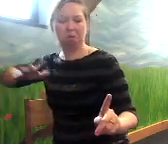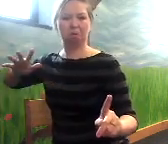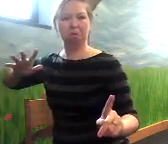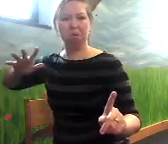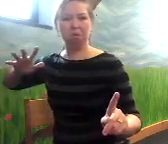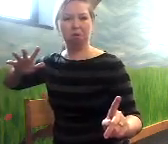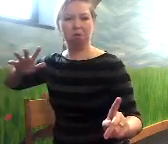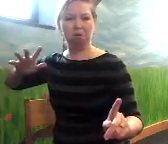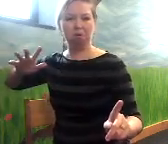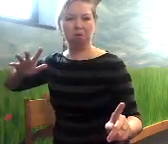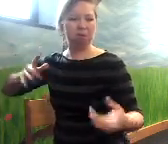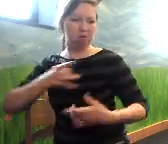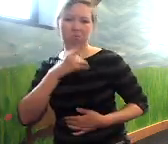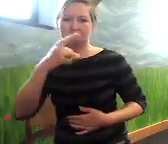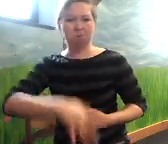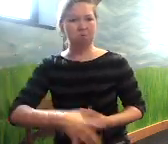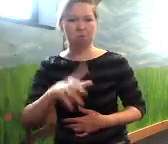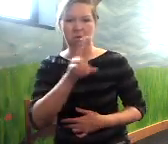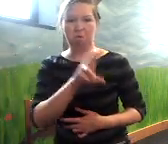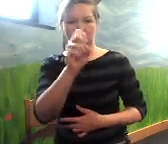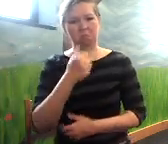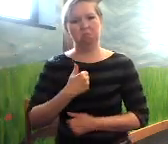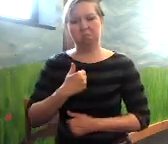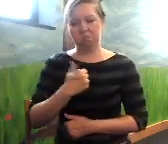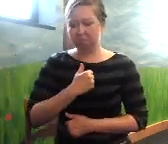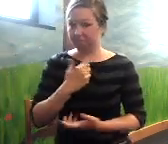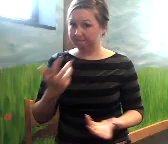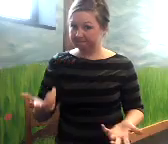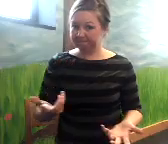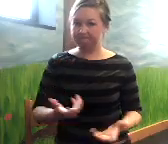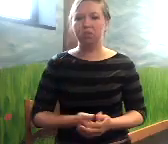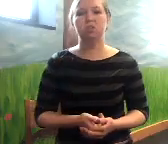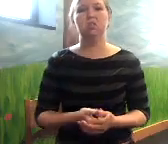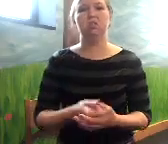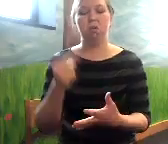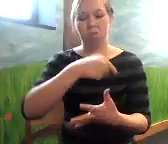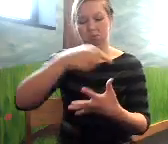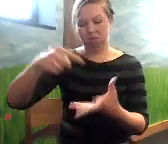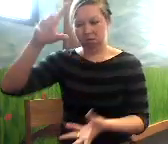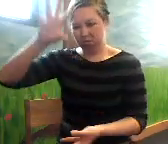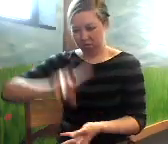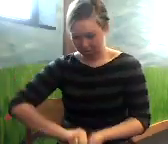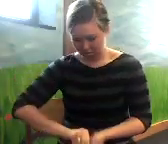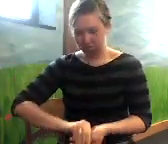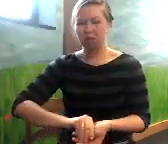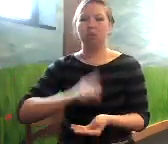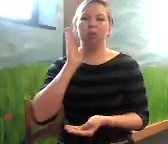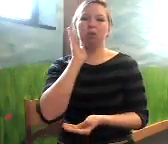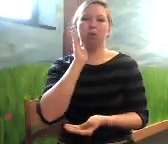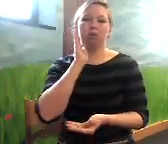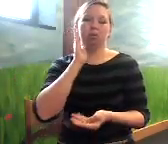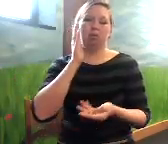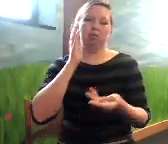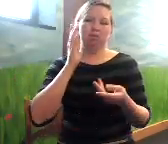the money phase. And really the only way that we're involved in Vietnam at this phase is that we are supporting the